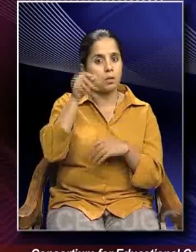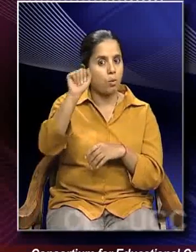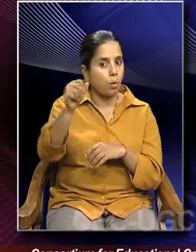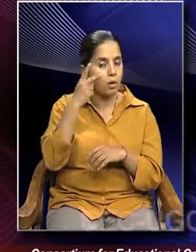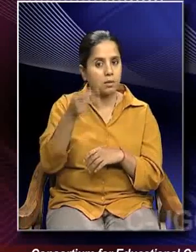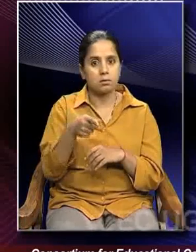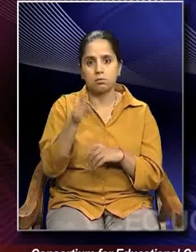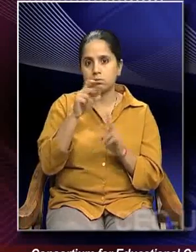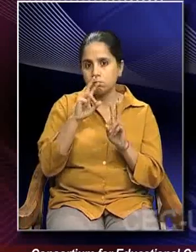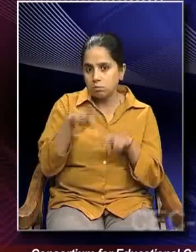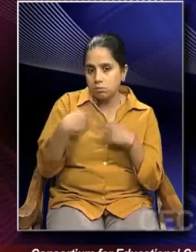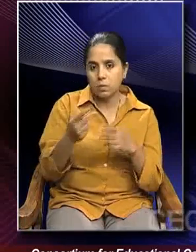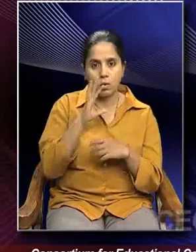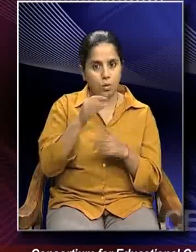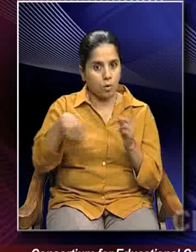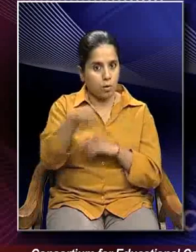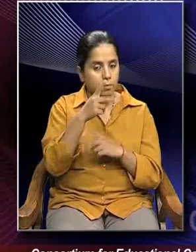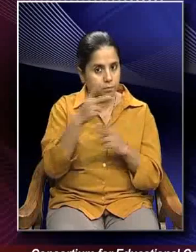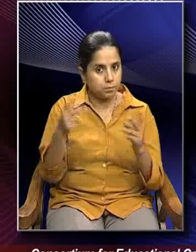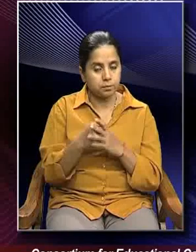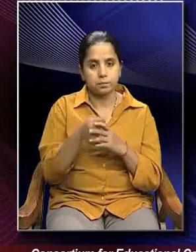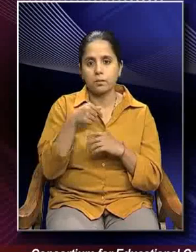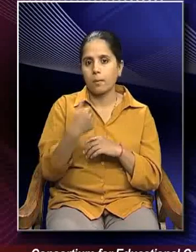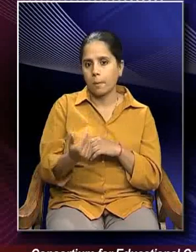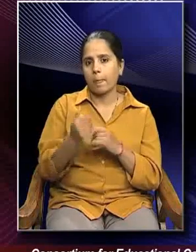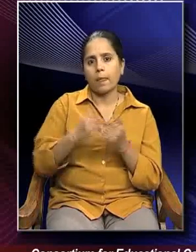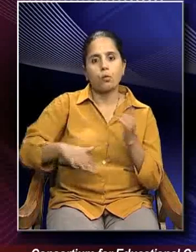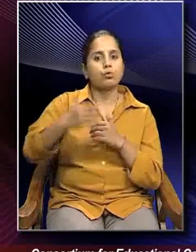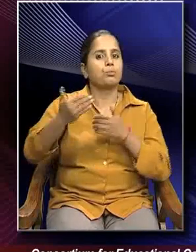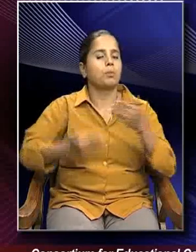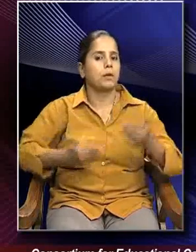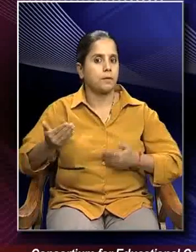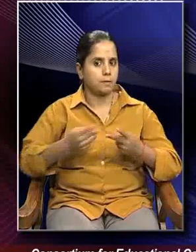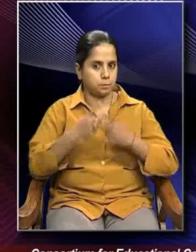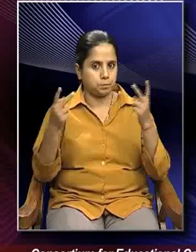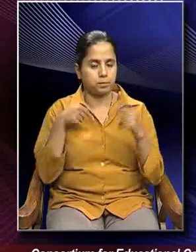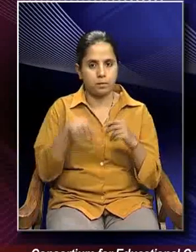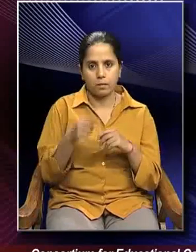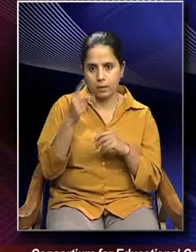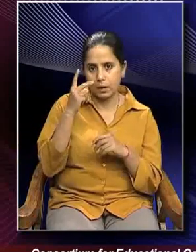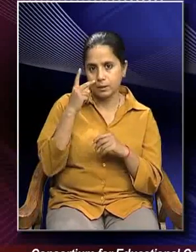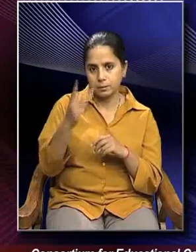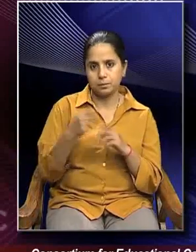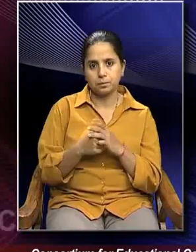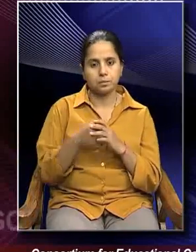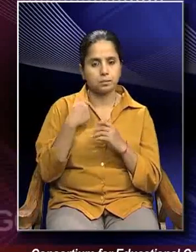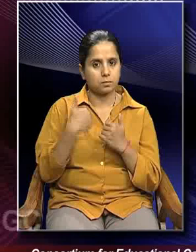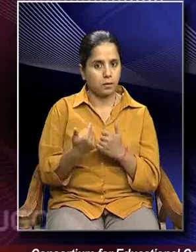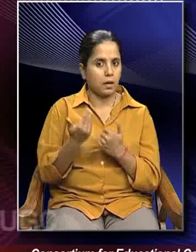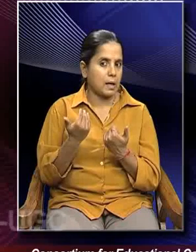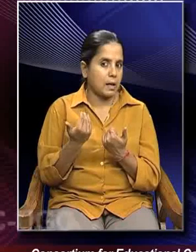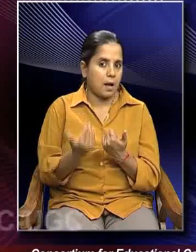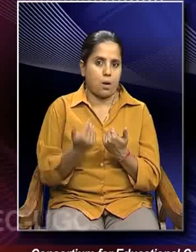nation would respond back to it. So, social behavior, which are kind of looking